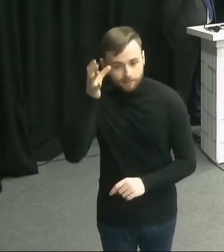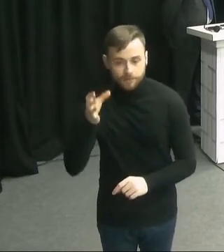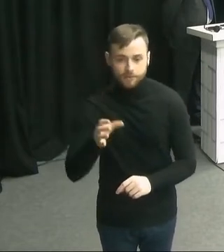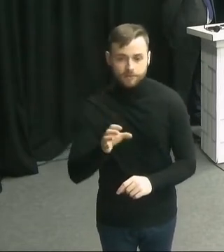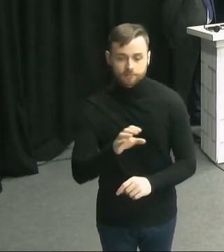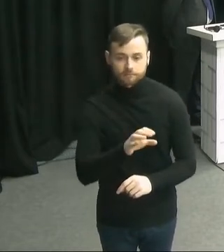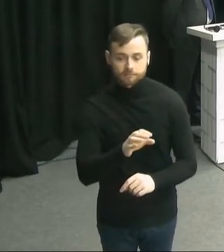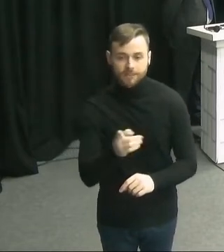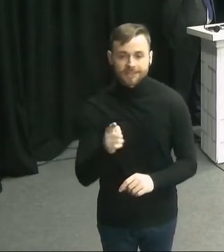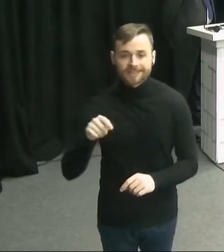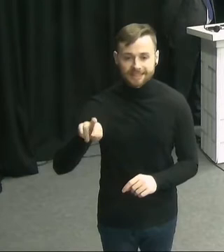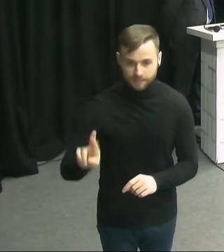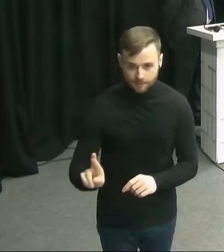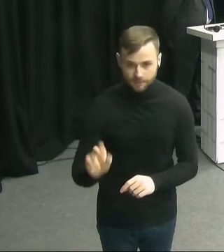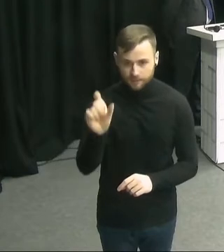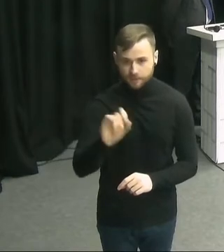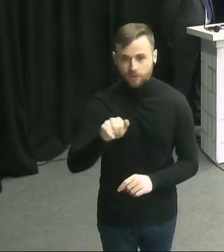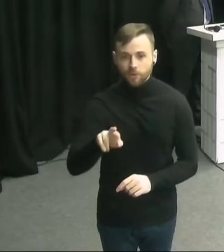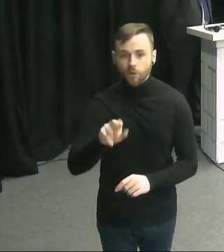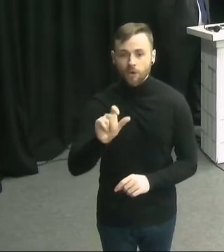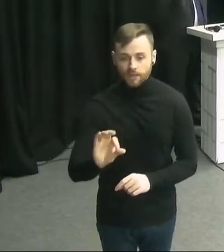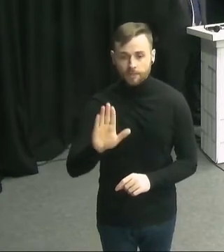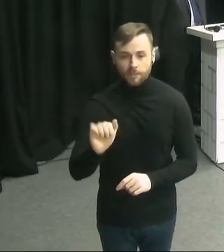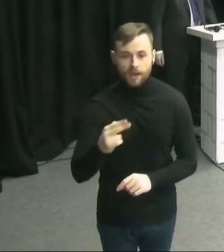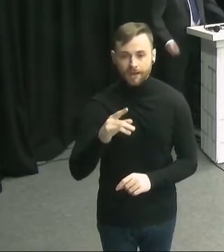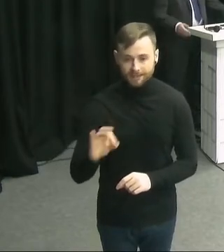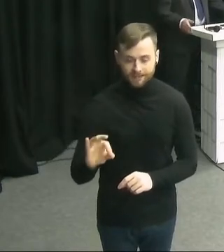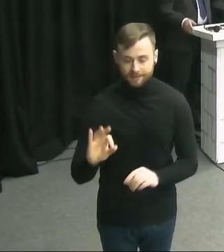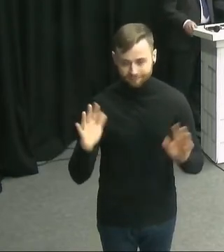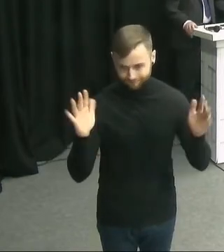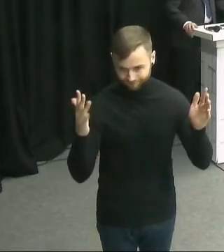Science Academy president, Professor Juras Banys.